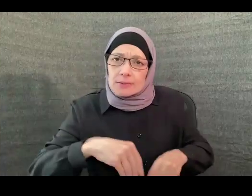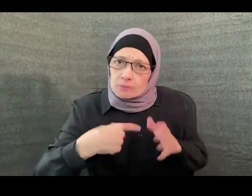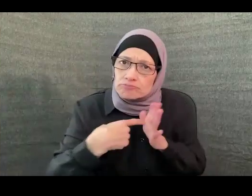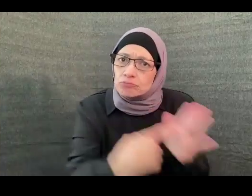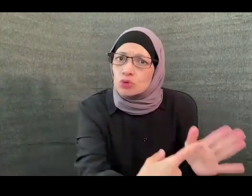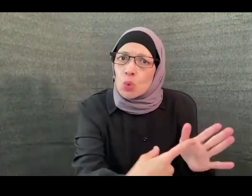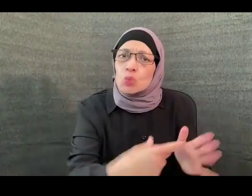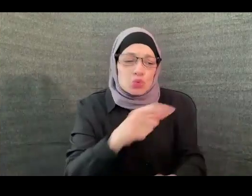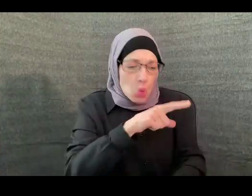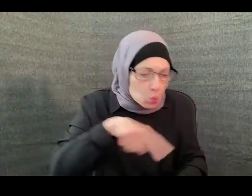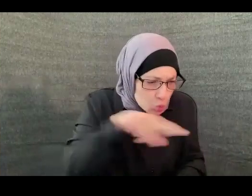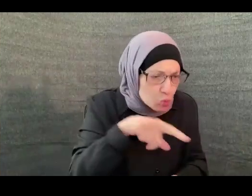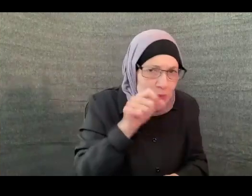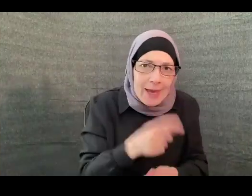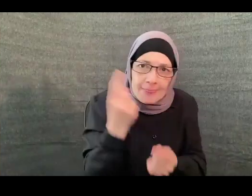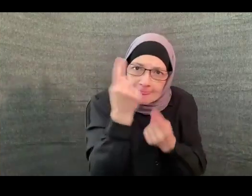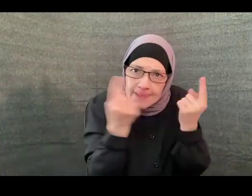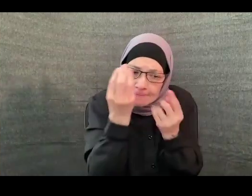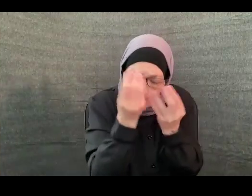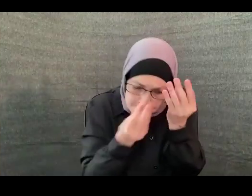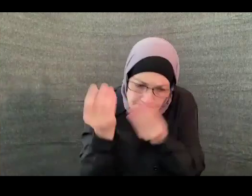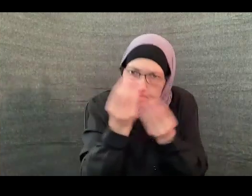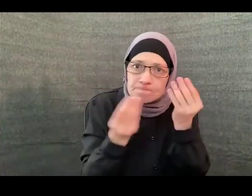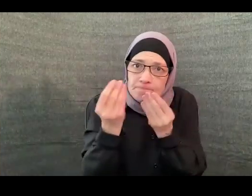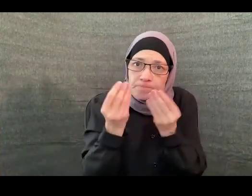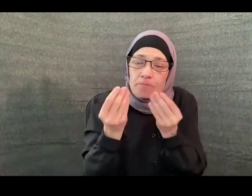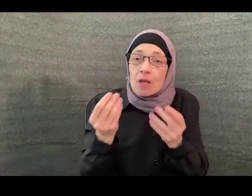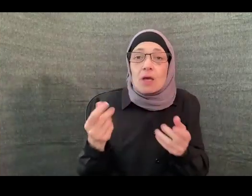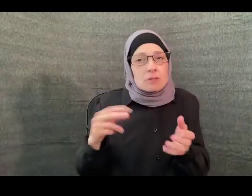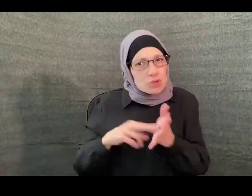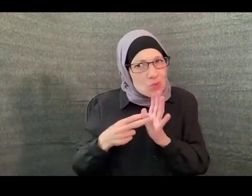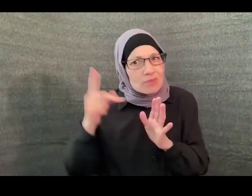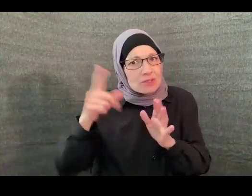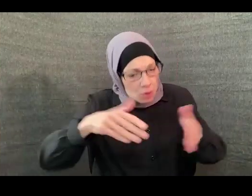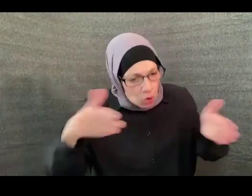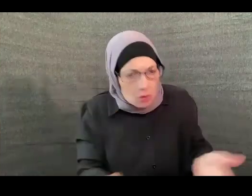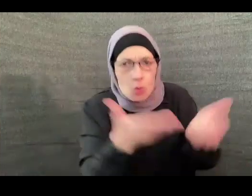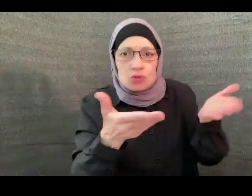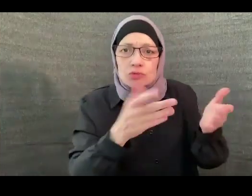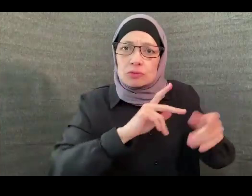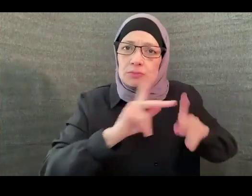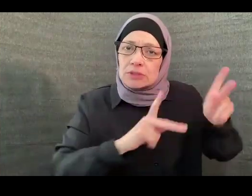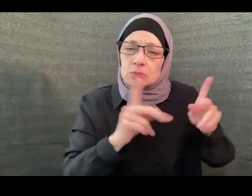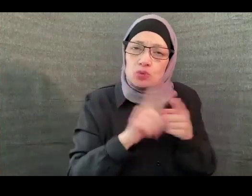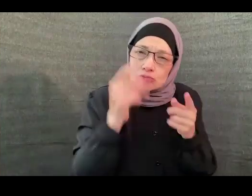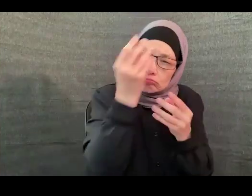So mankind is here urged to reflect and ponder.